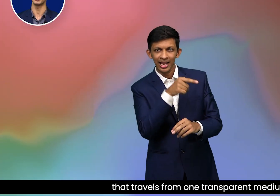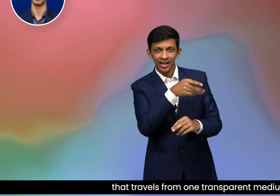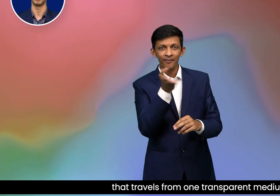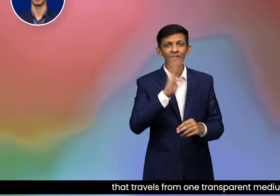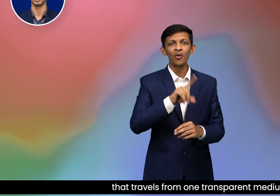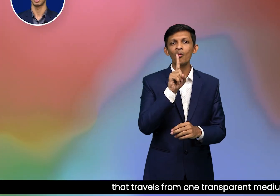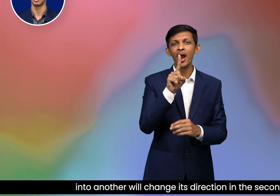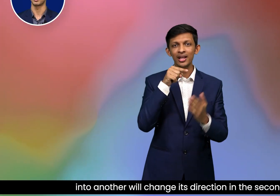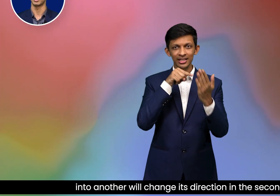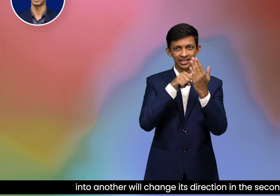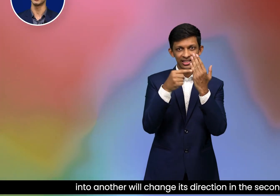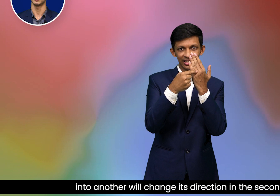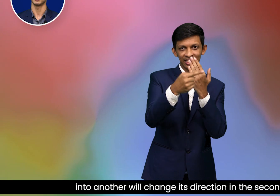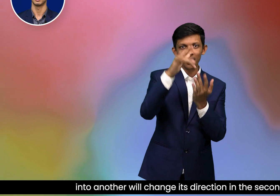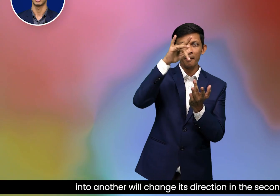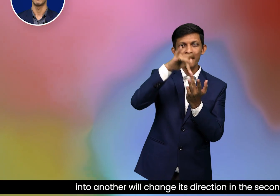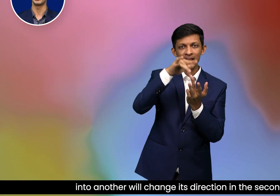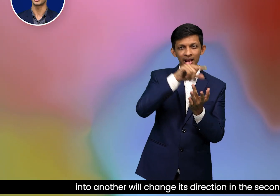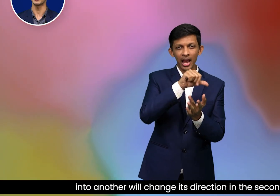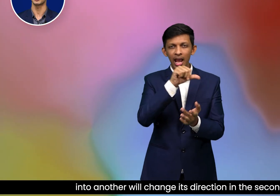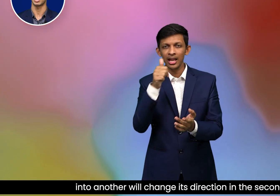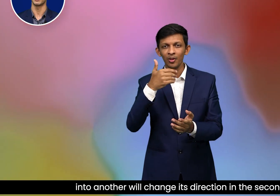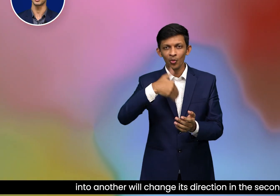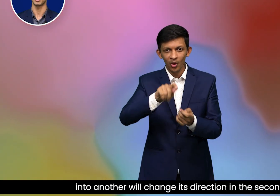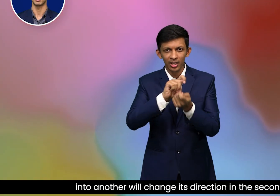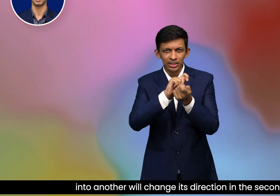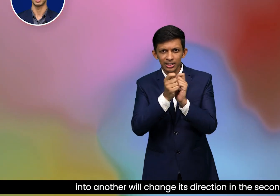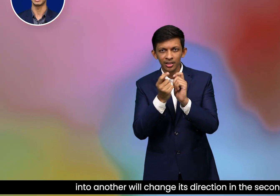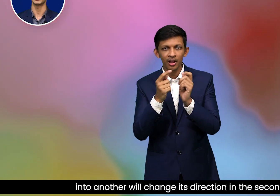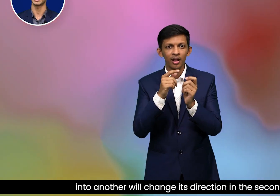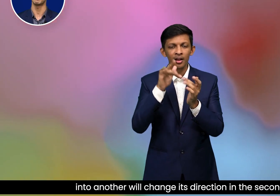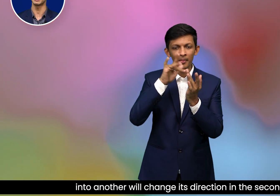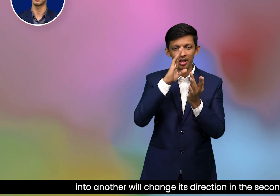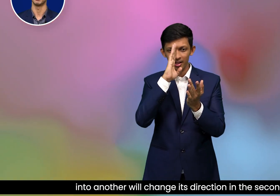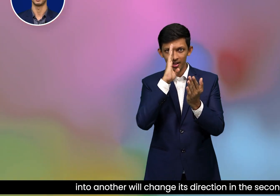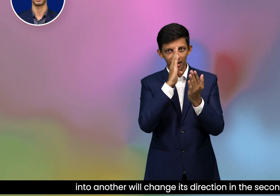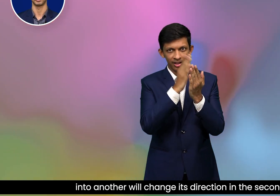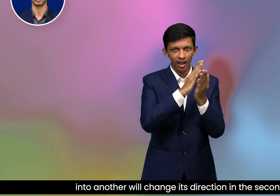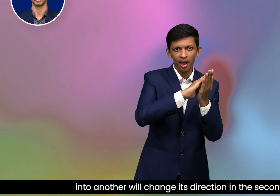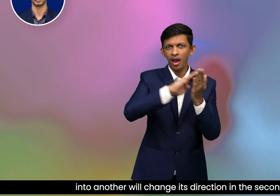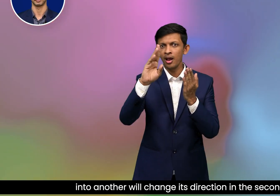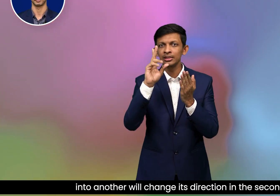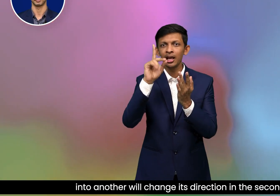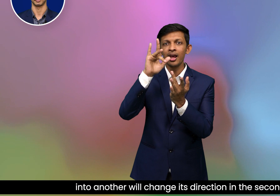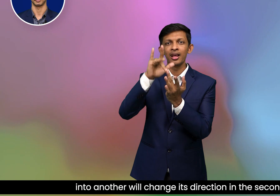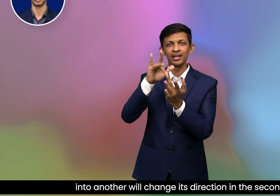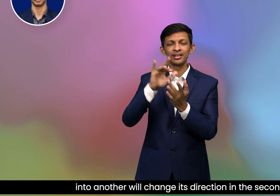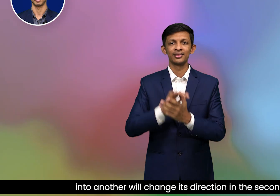transparent medium to another will change its direction in the second medium.